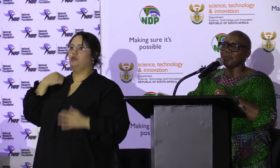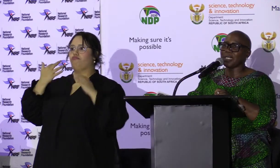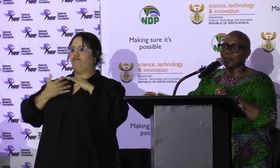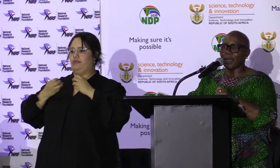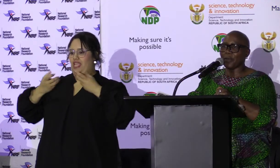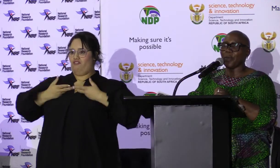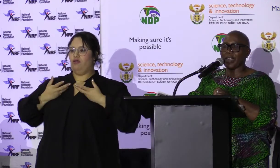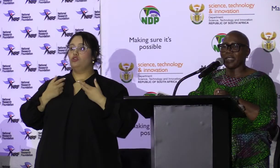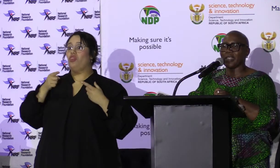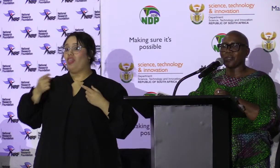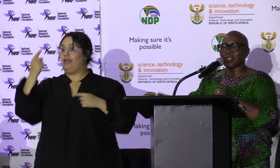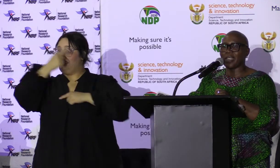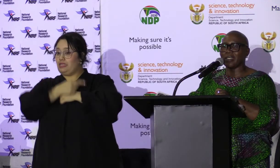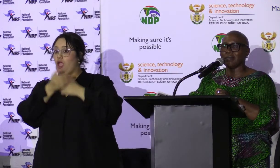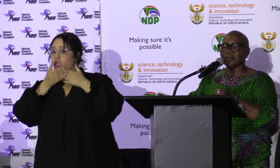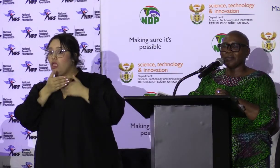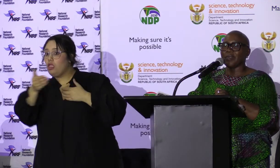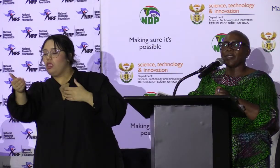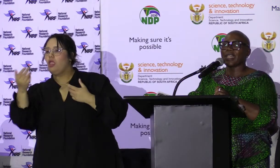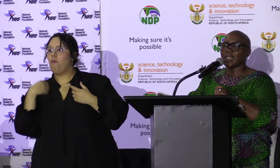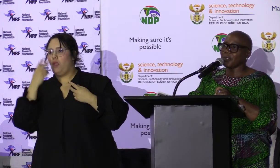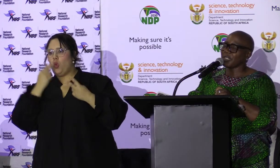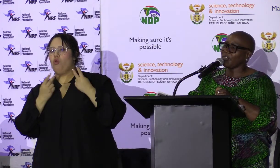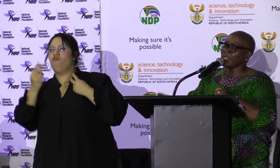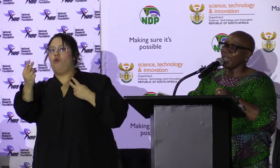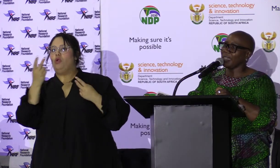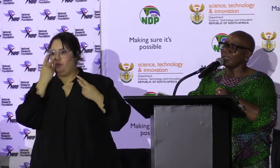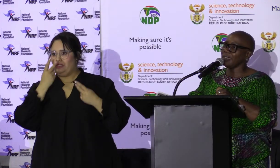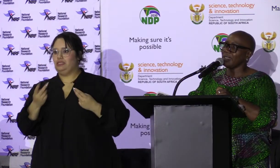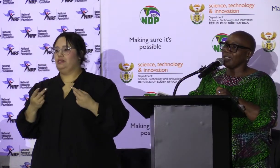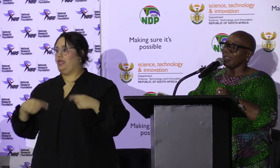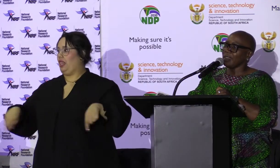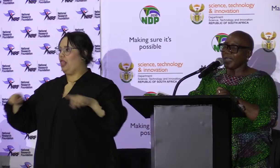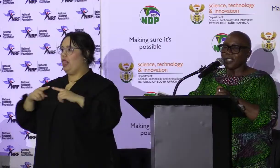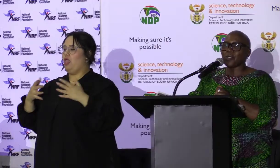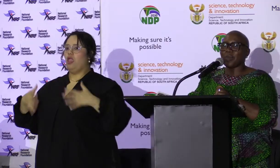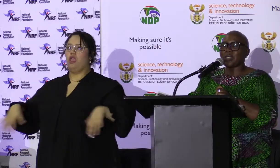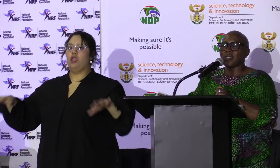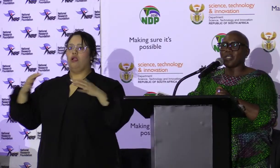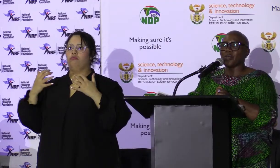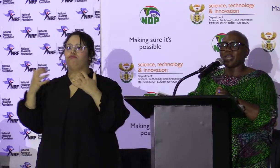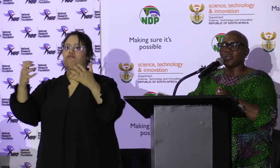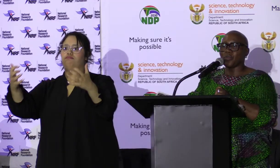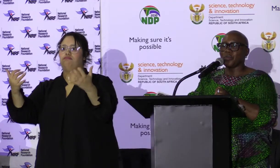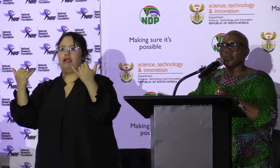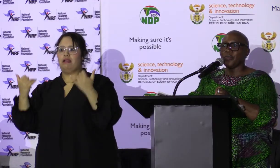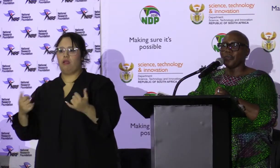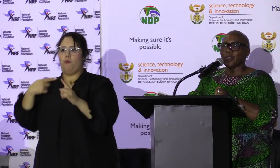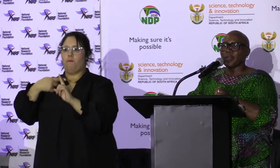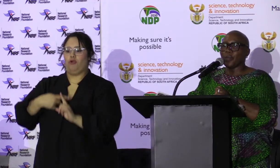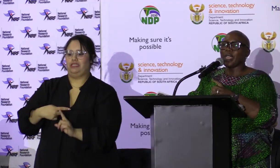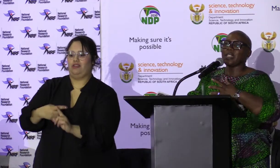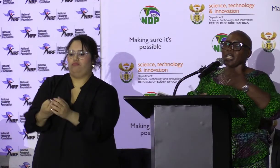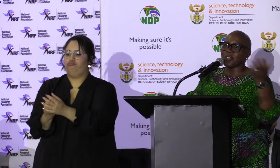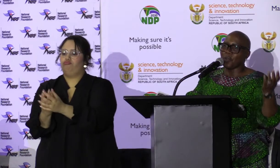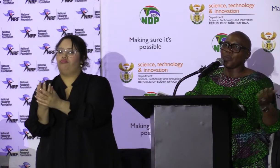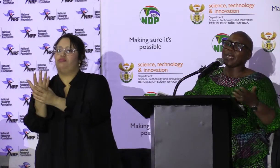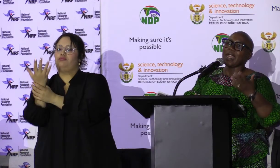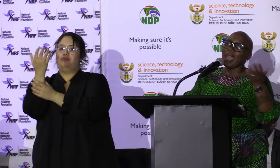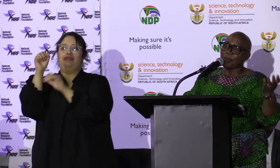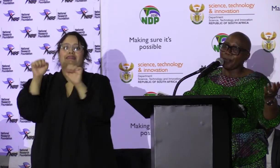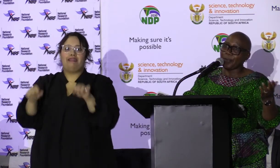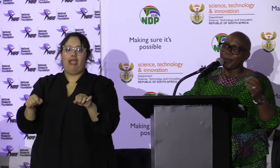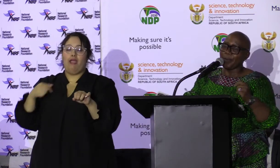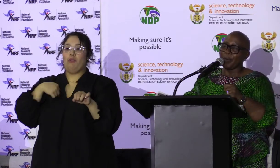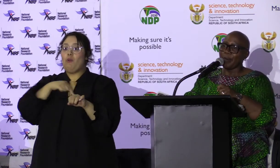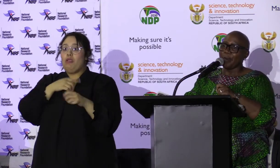to. And Batabami, we are here to say the ground is fertile. There is so much that you can do. We are just